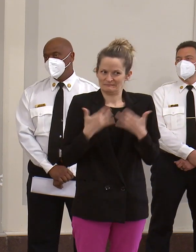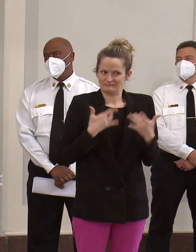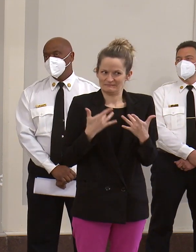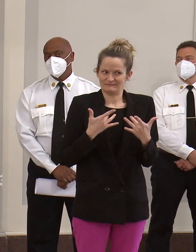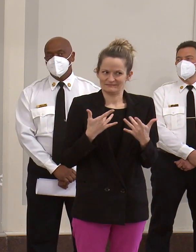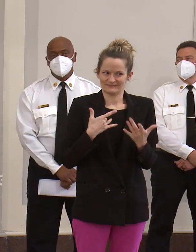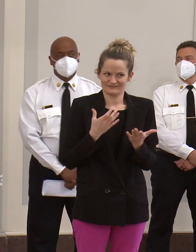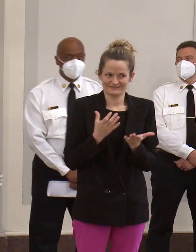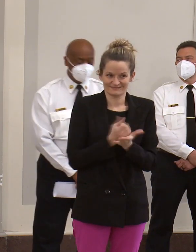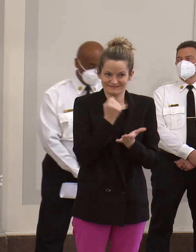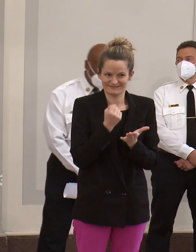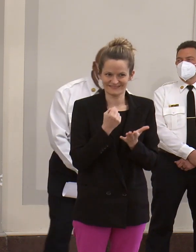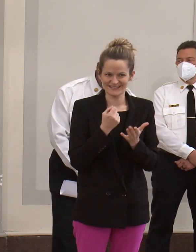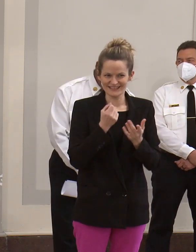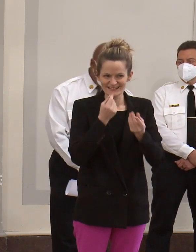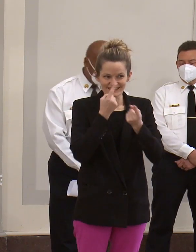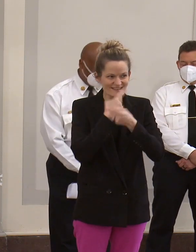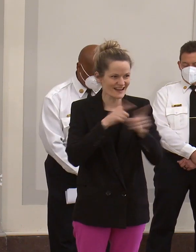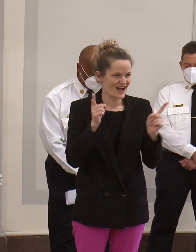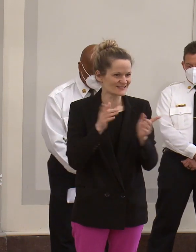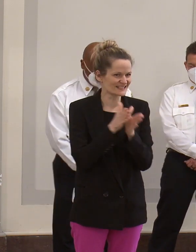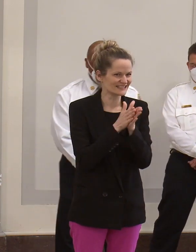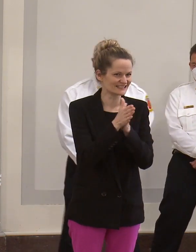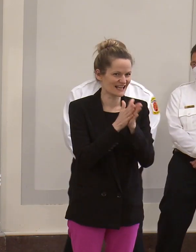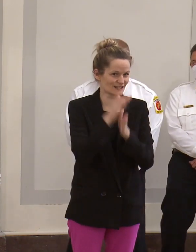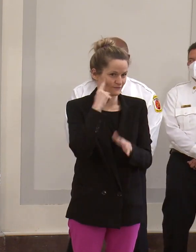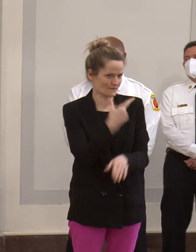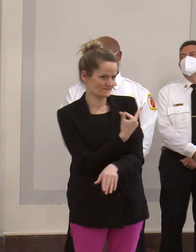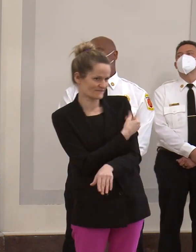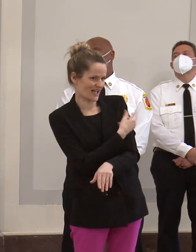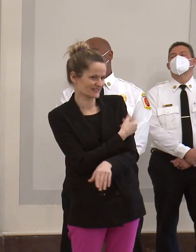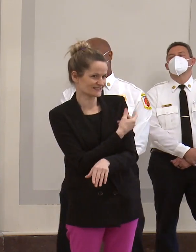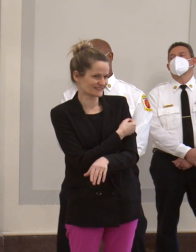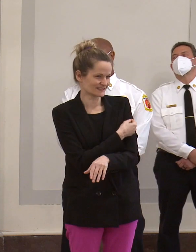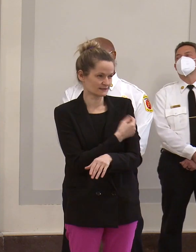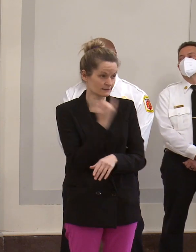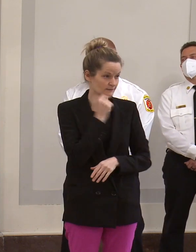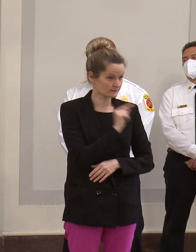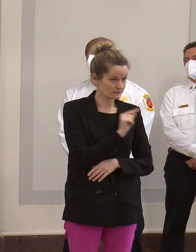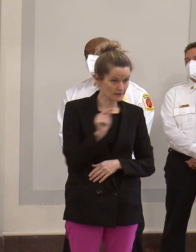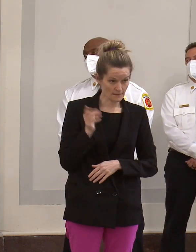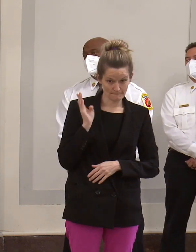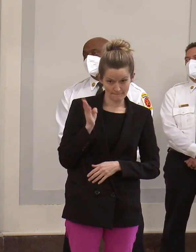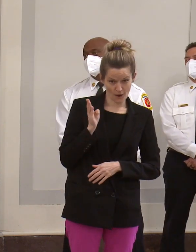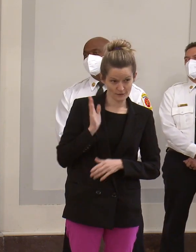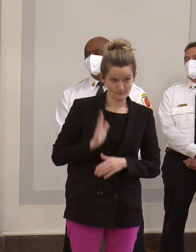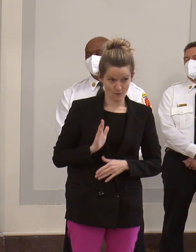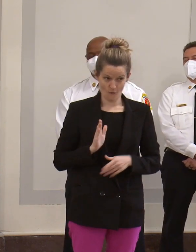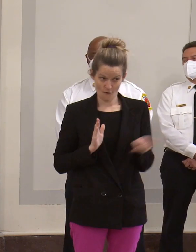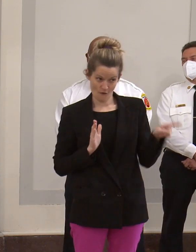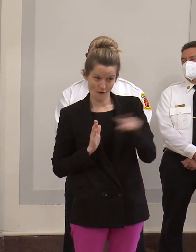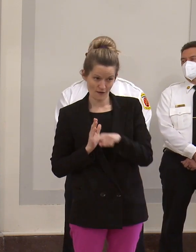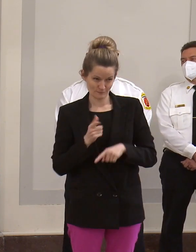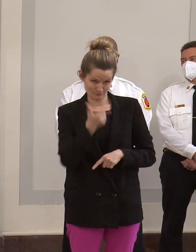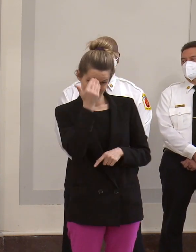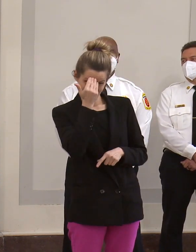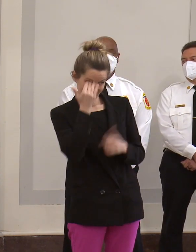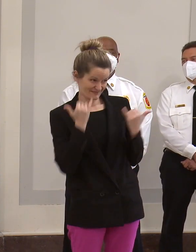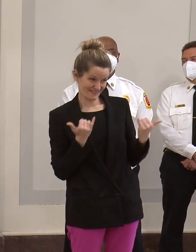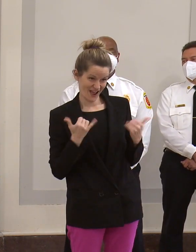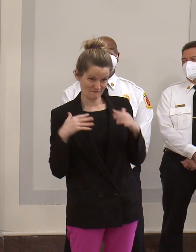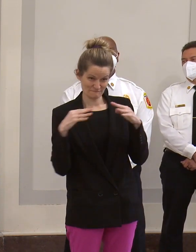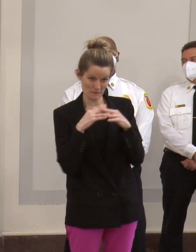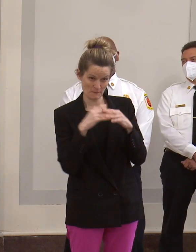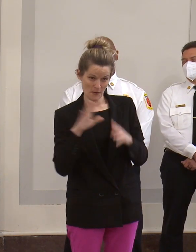that no true Baltimorean can pass up. As we said earlier, we know football is back, with us taking on the